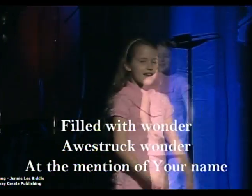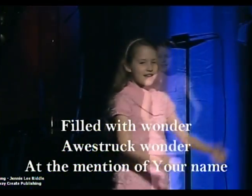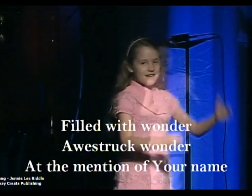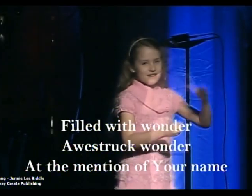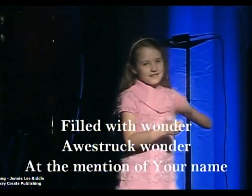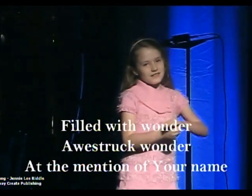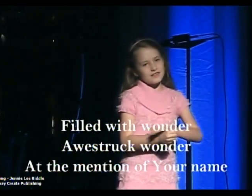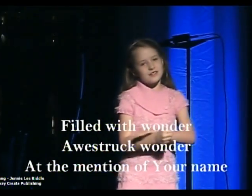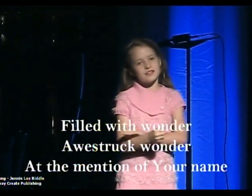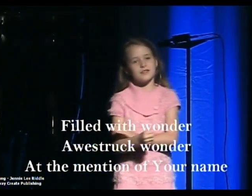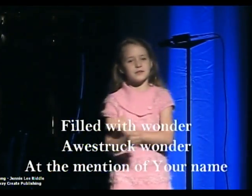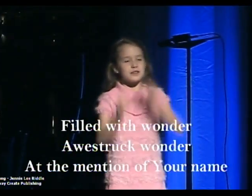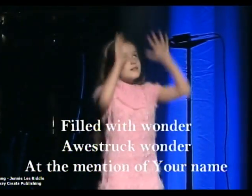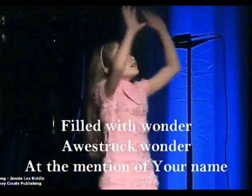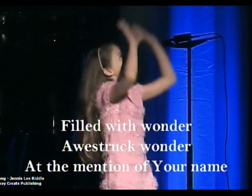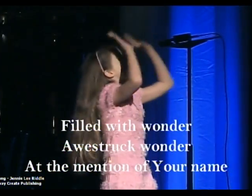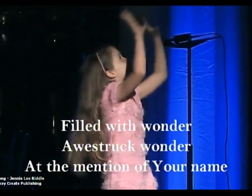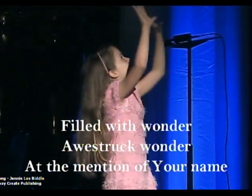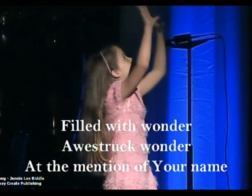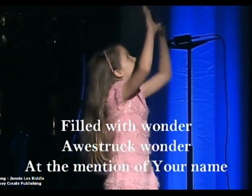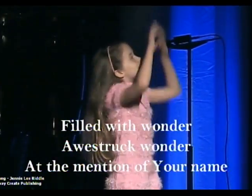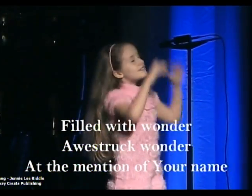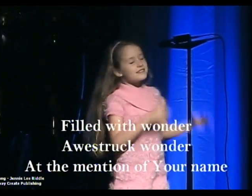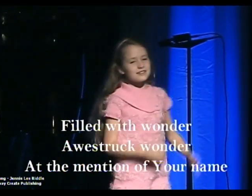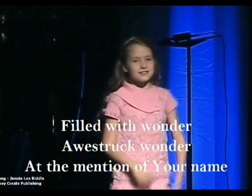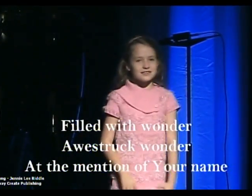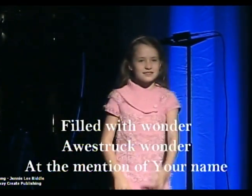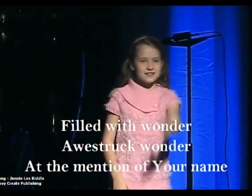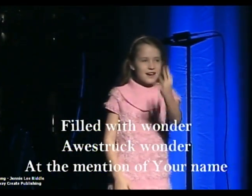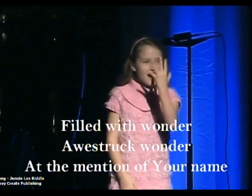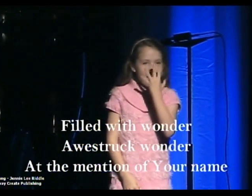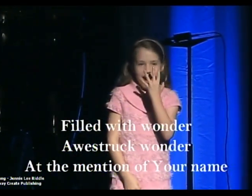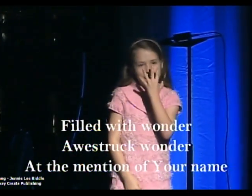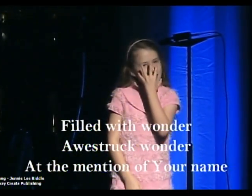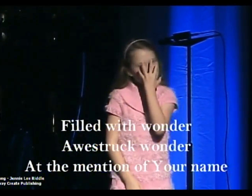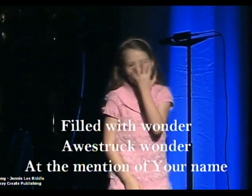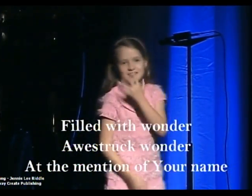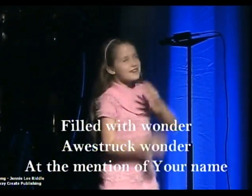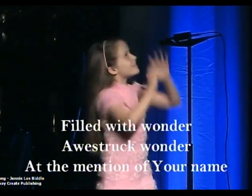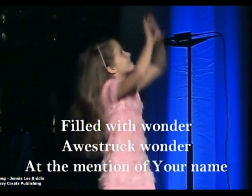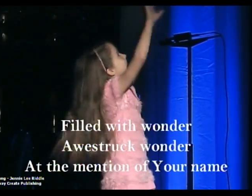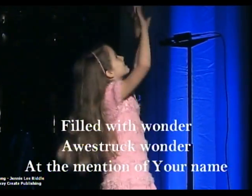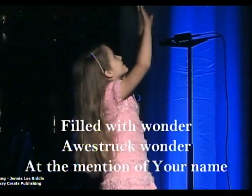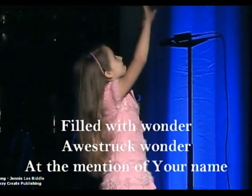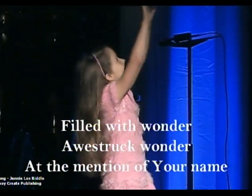Filled with wonder. Awestruck wonder.